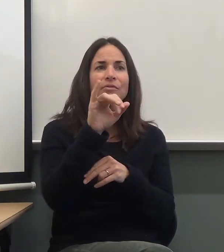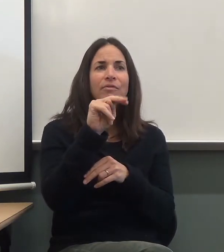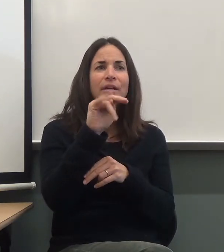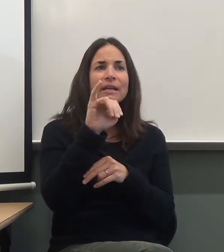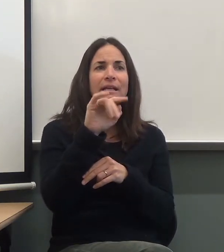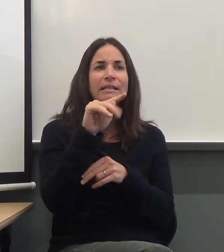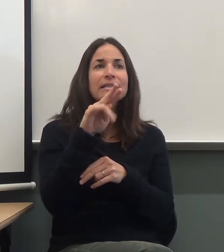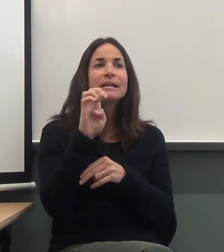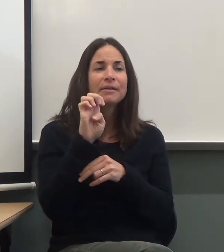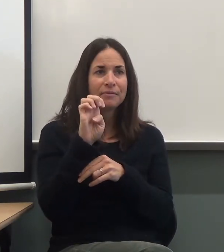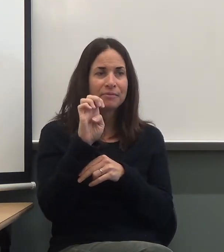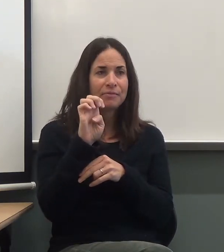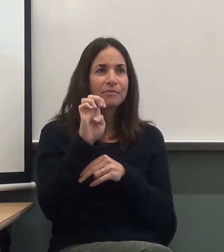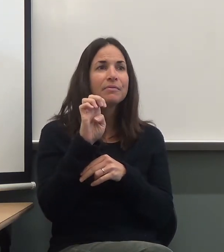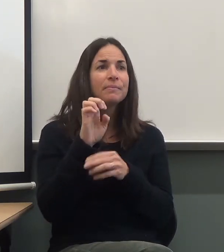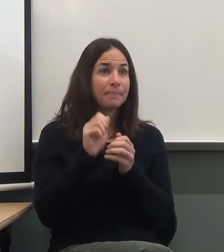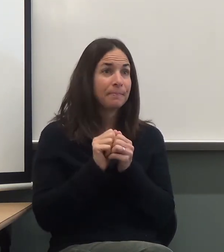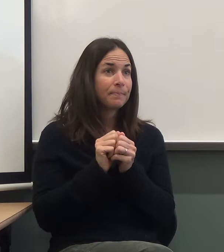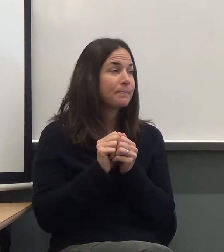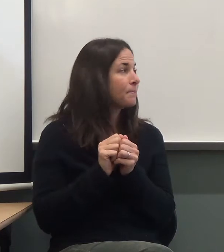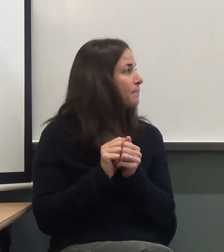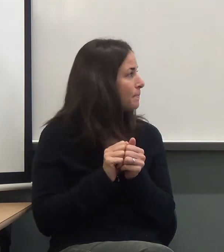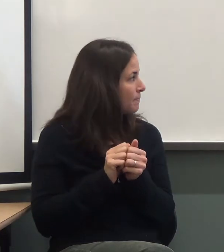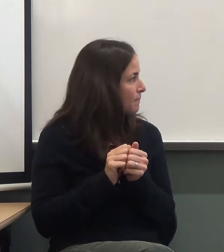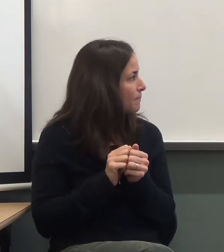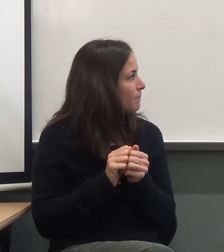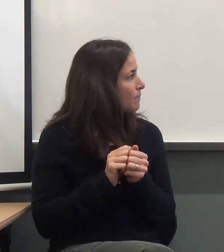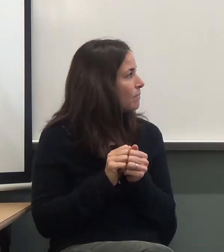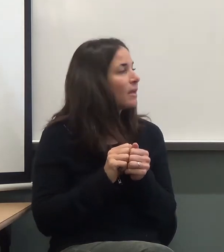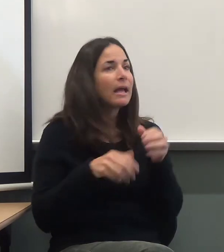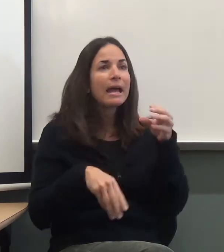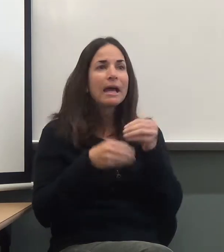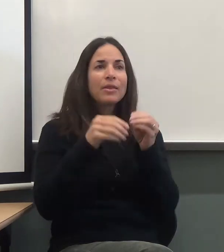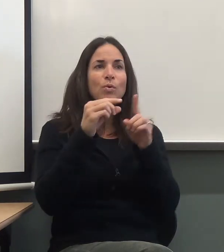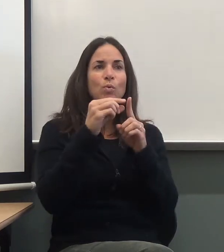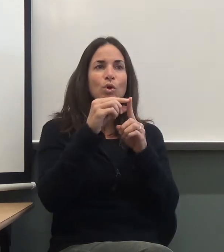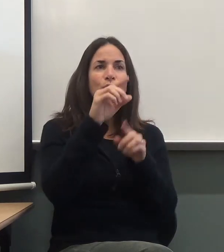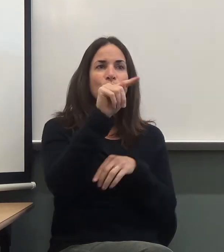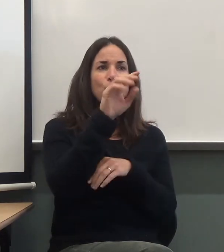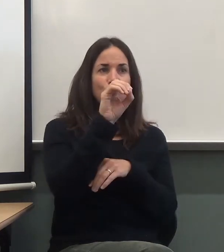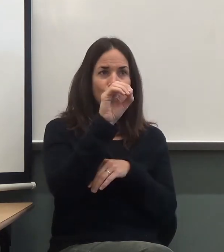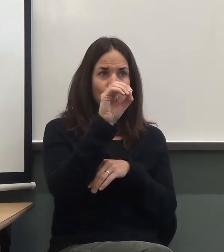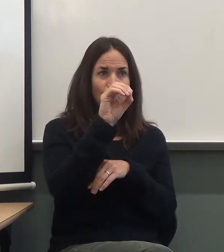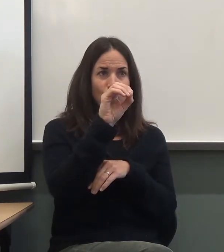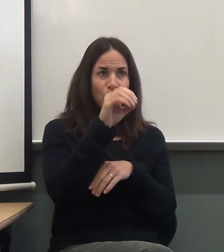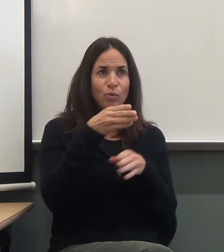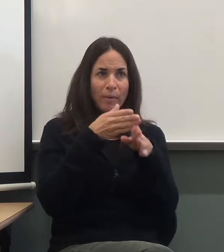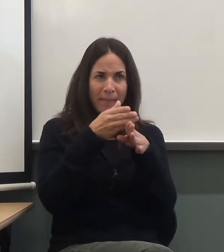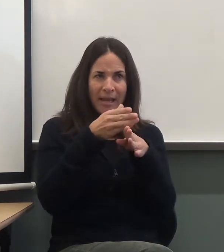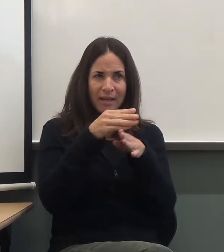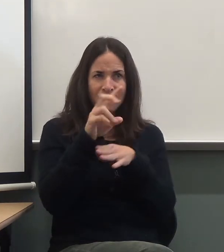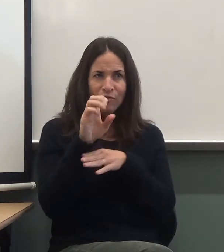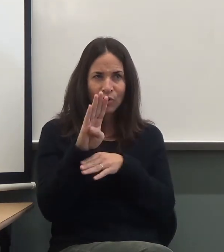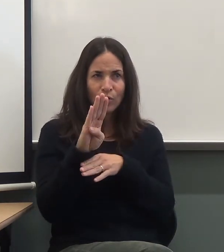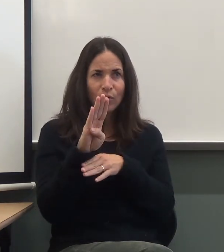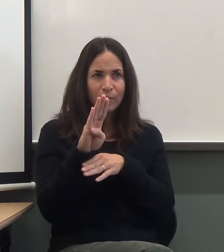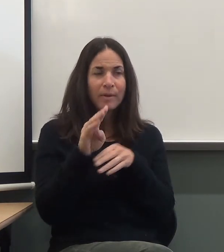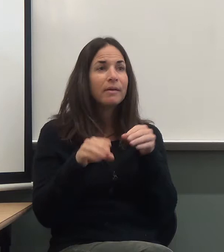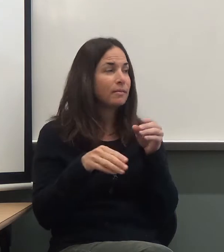Added to the main verb. So to, added to the main verb. Okay.